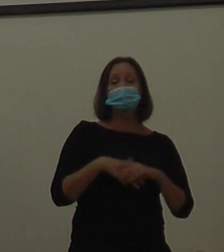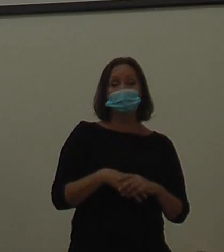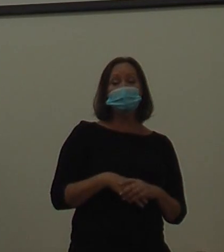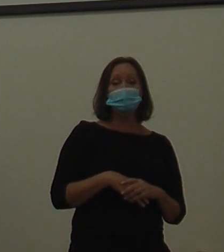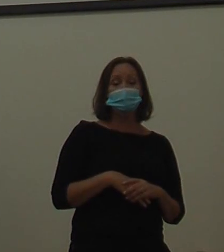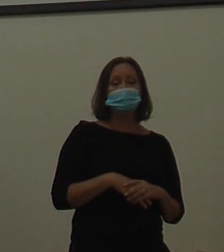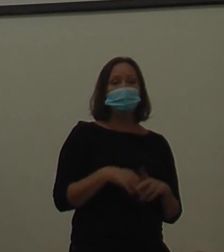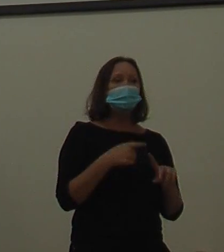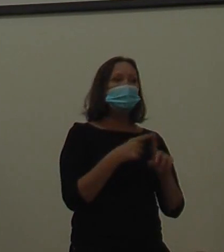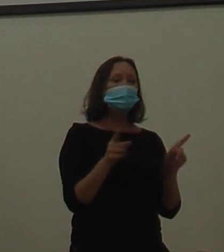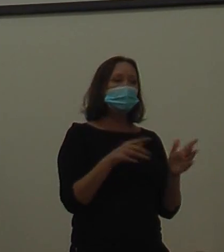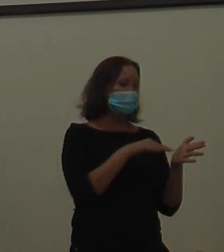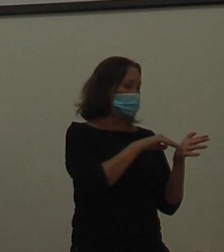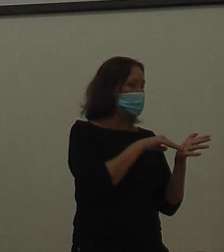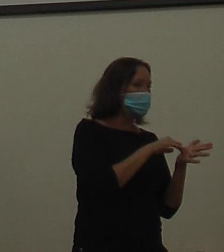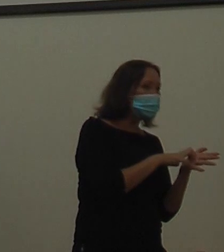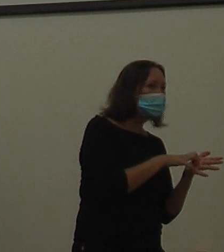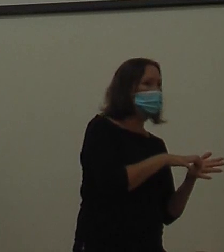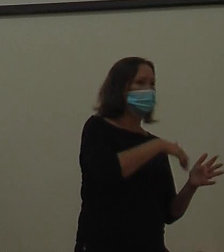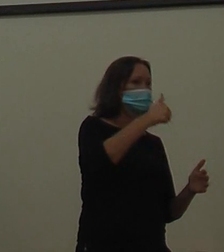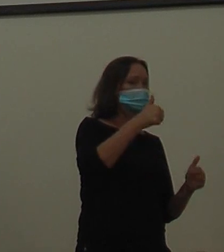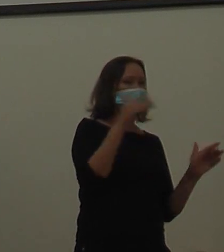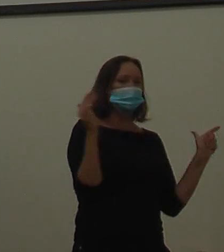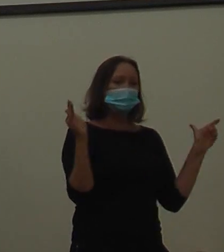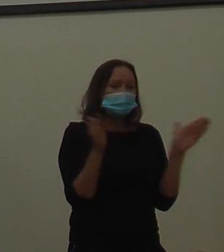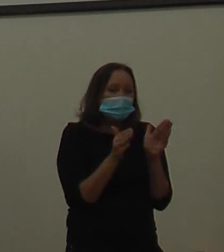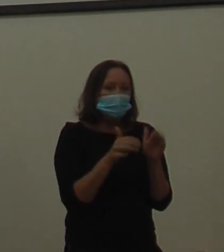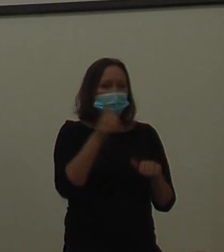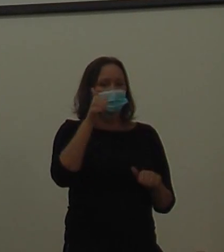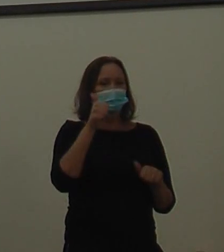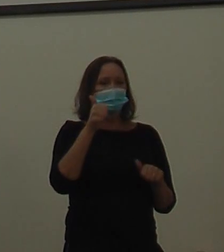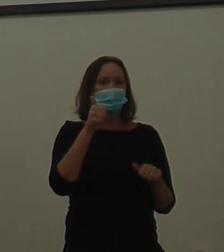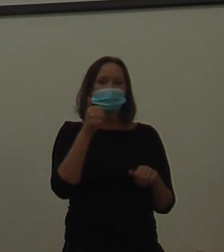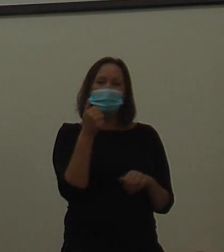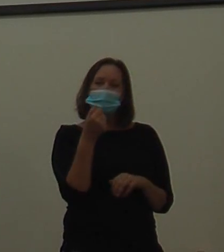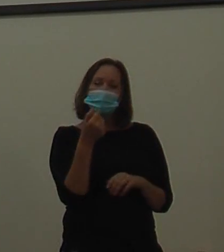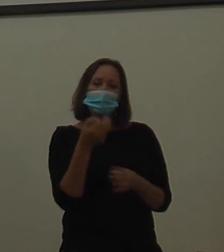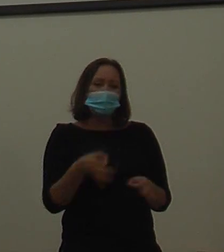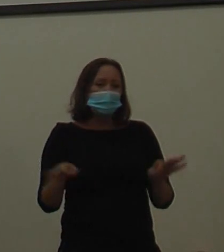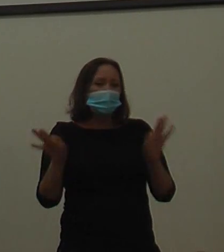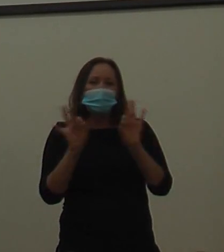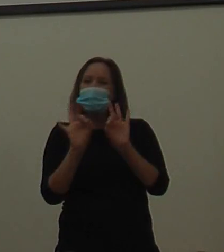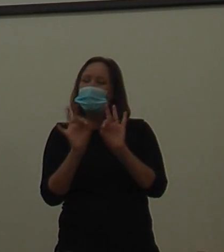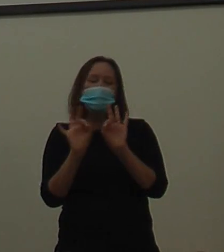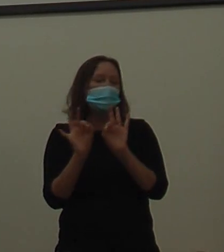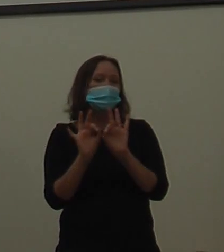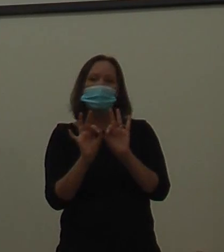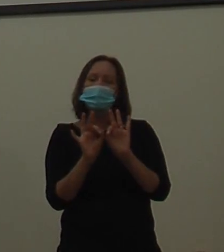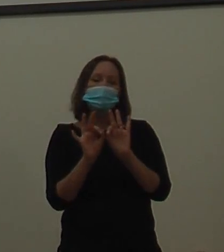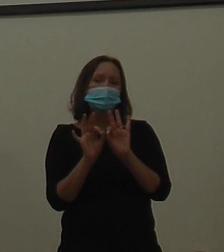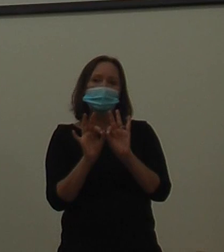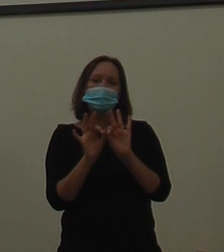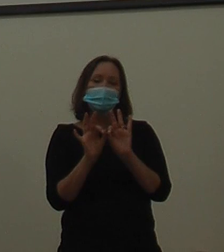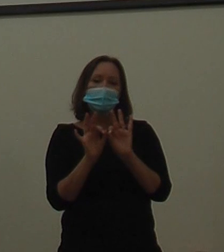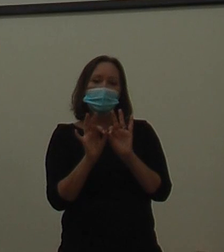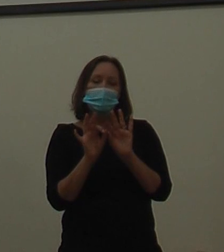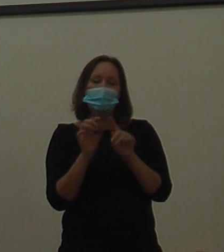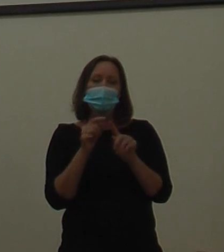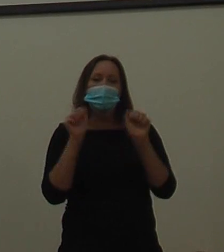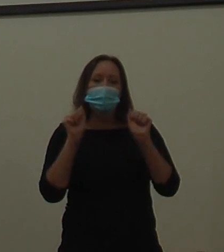very weakest, the very smallest, the very slightest, and make them where they can do great